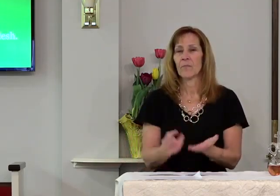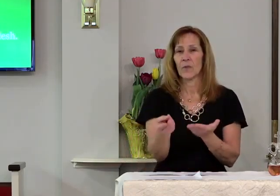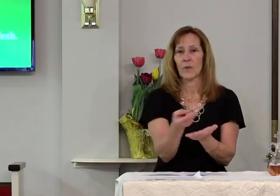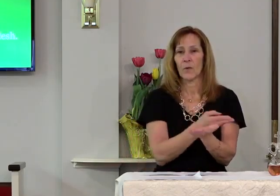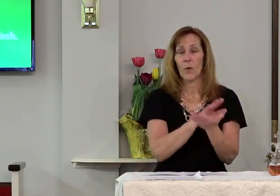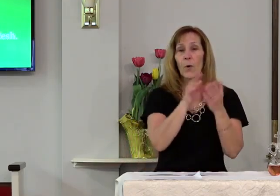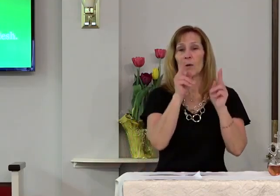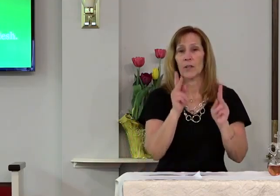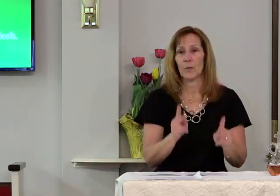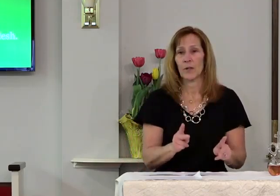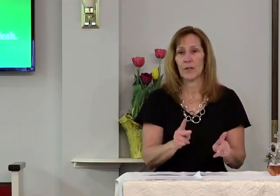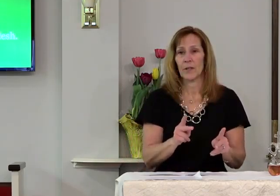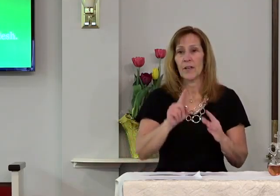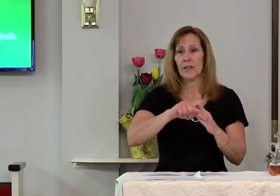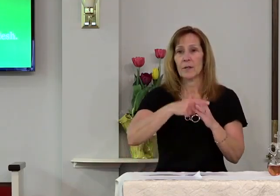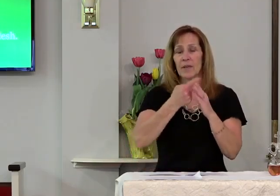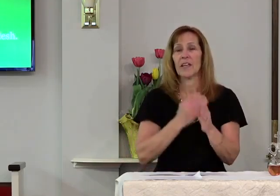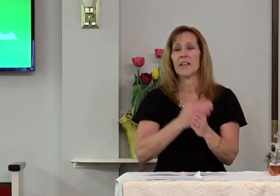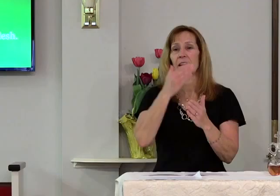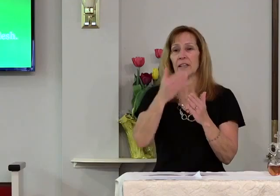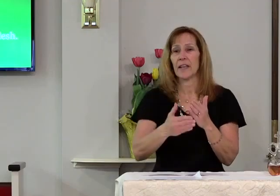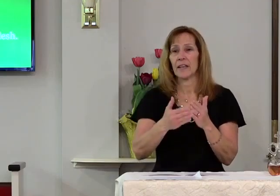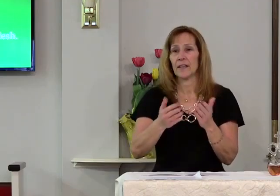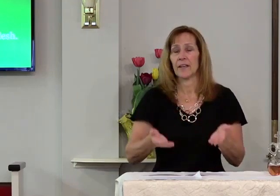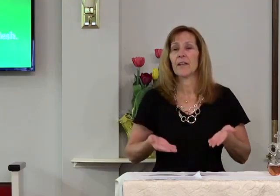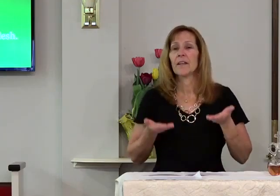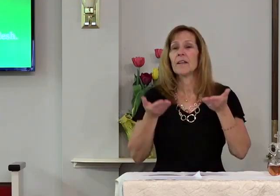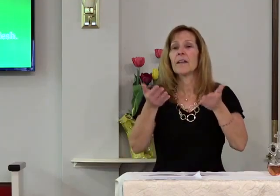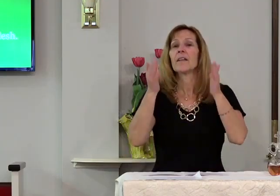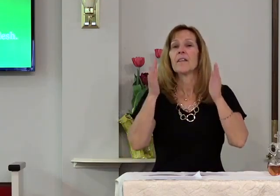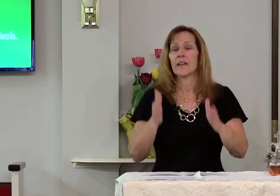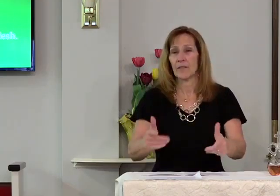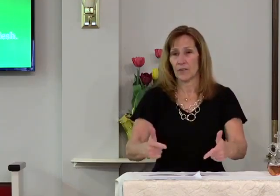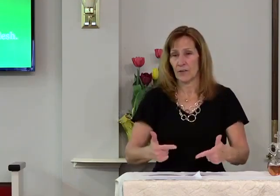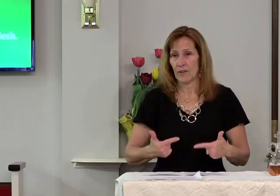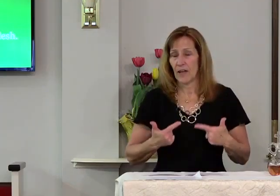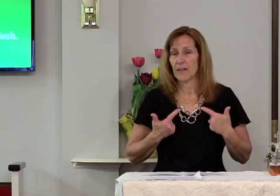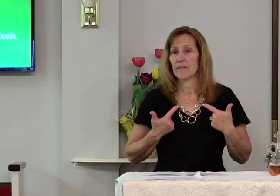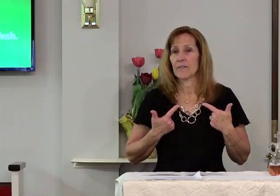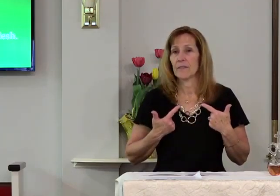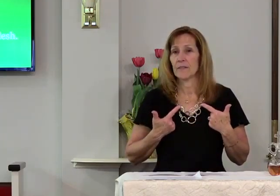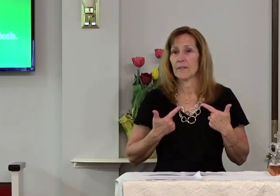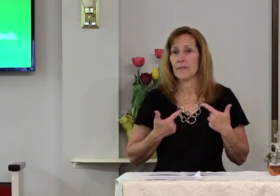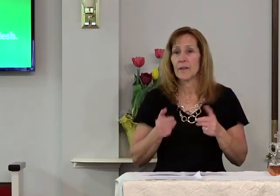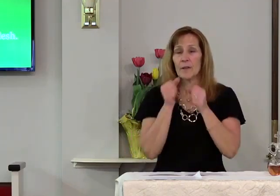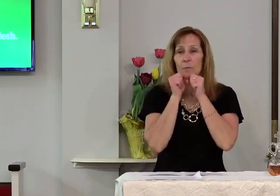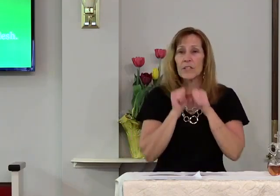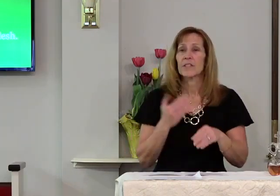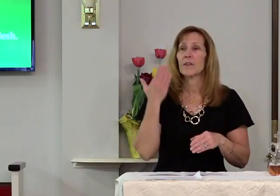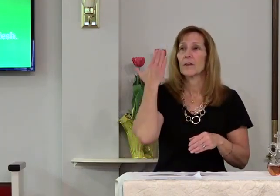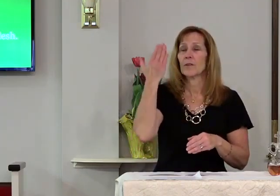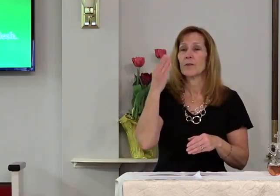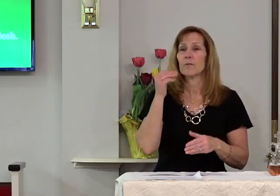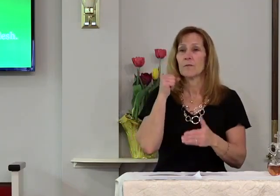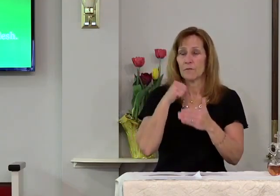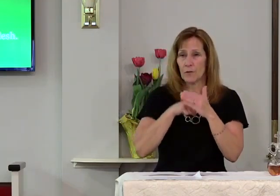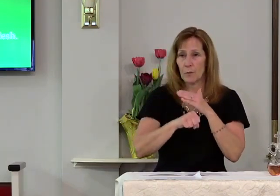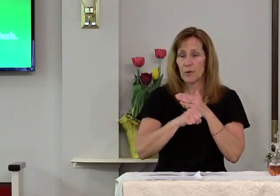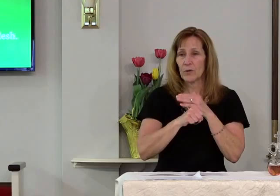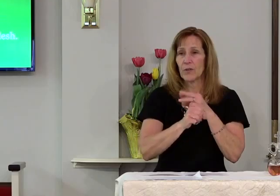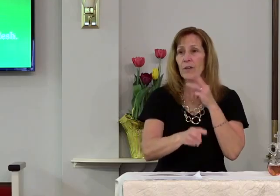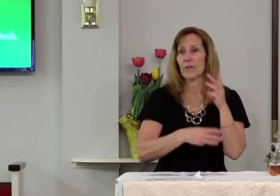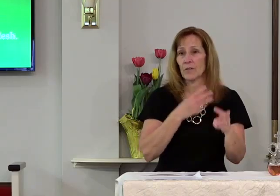holy one the beginning and the end the giver of life blessed are you for the birth of